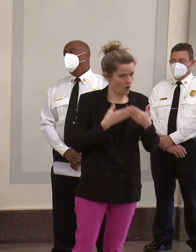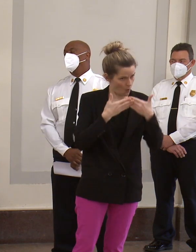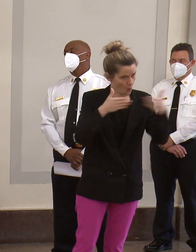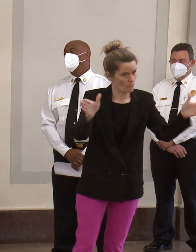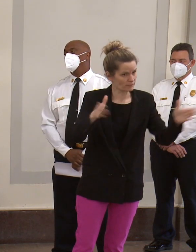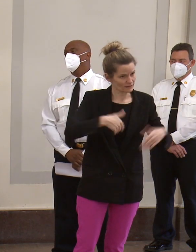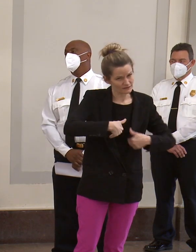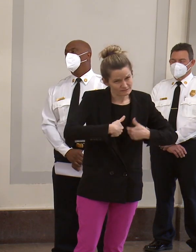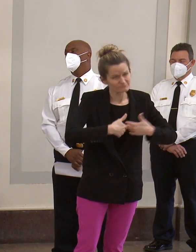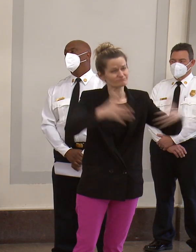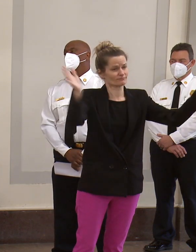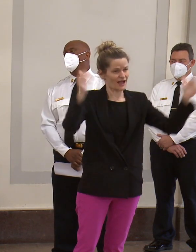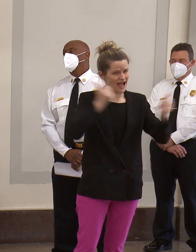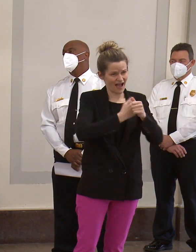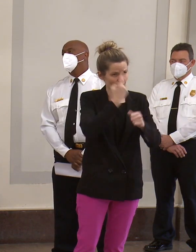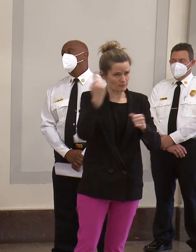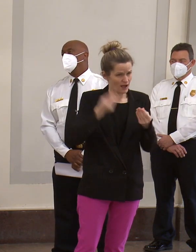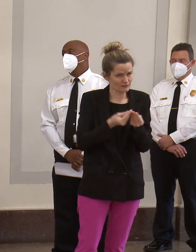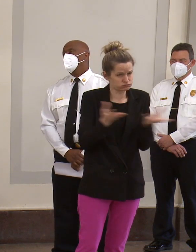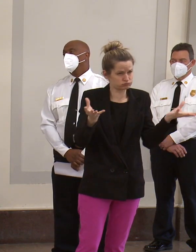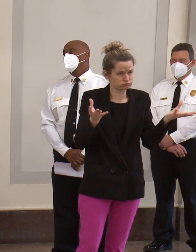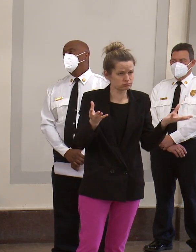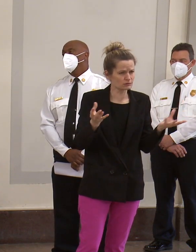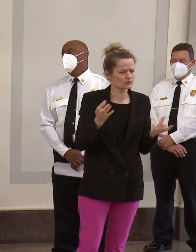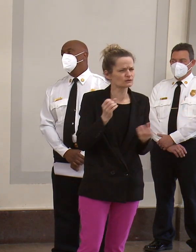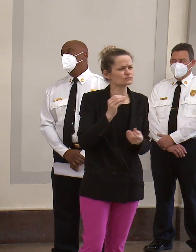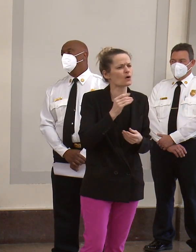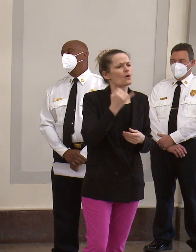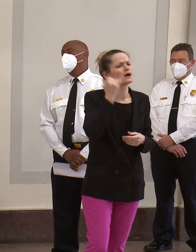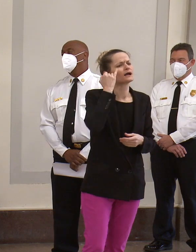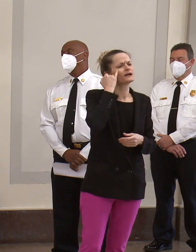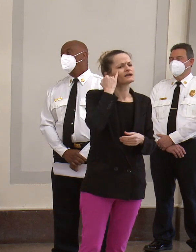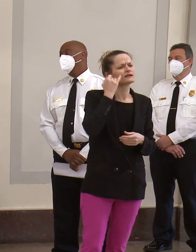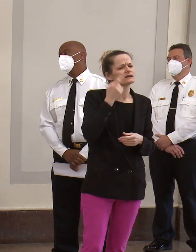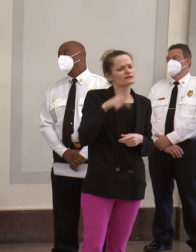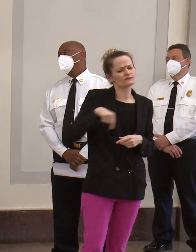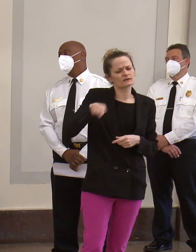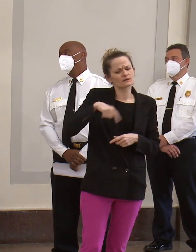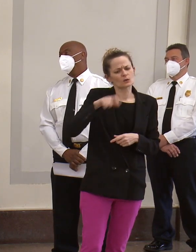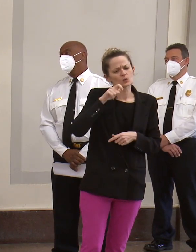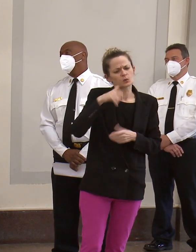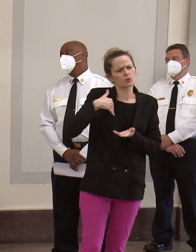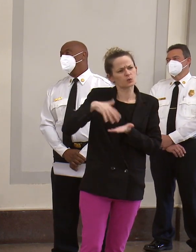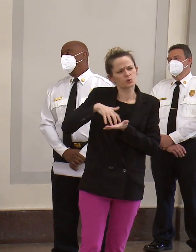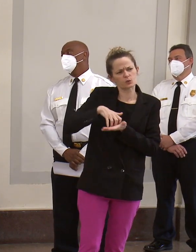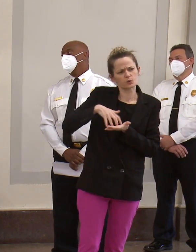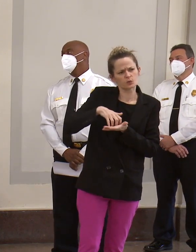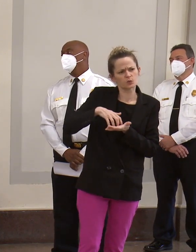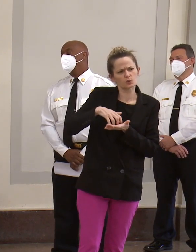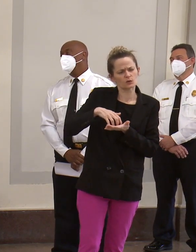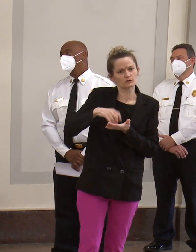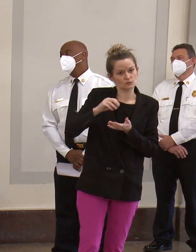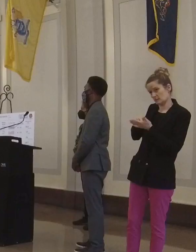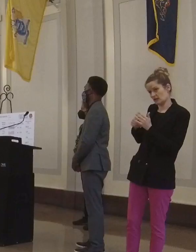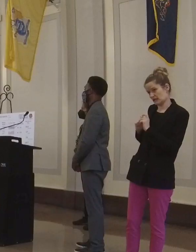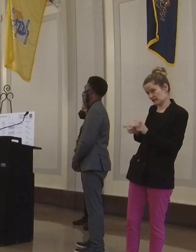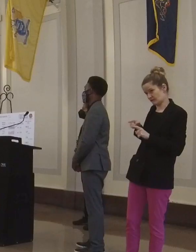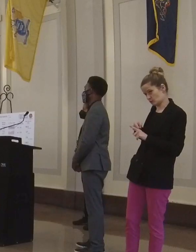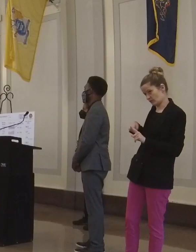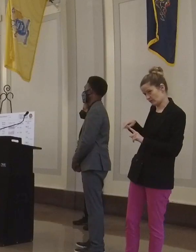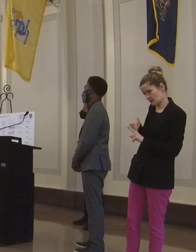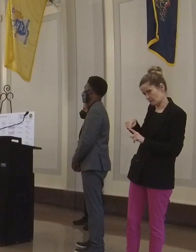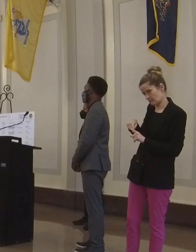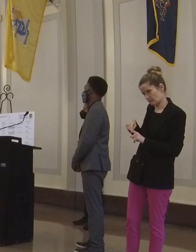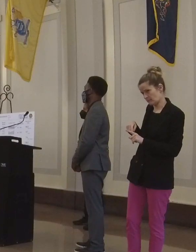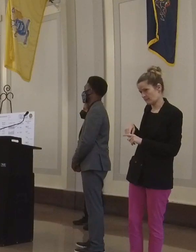that are severely or moderately immunocompromised. So just to make sure I'm clear, if there's a nursing home or assisted living facility within